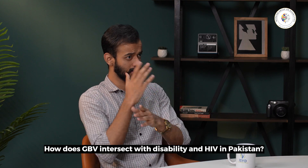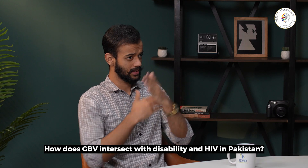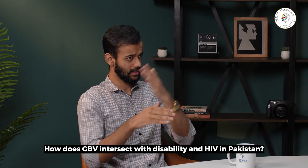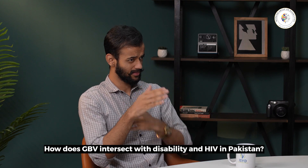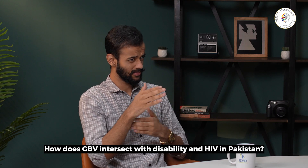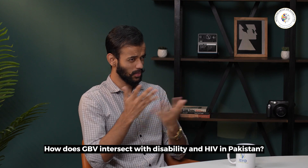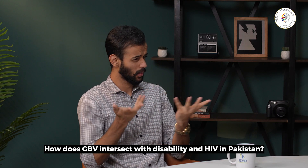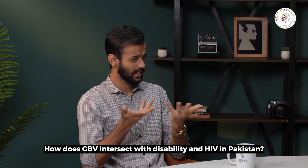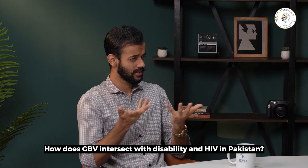Pakistan?